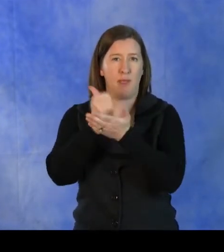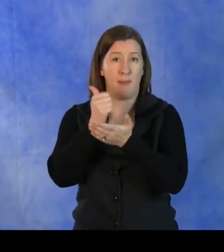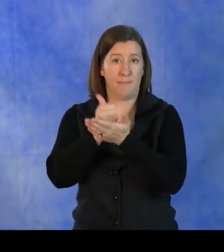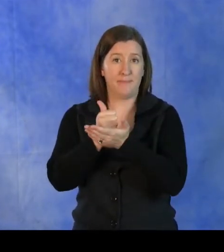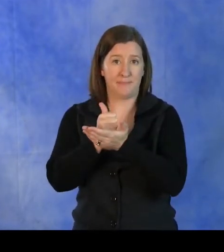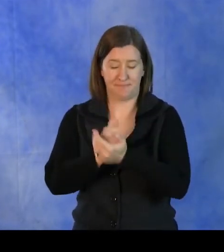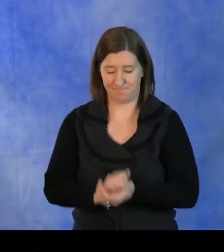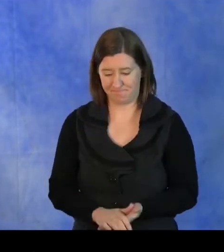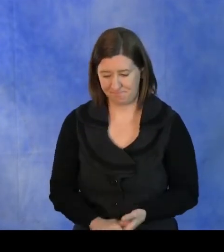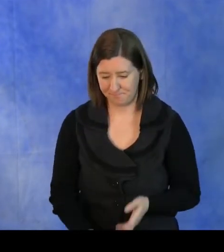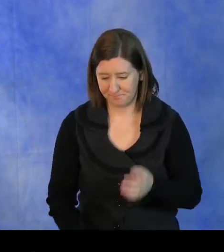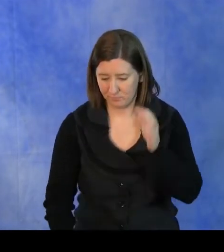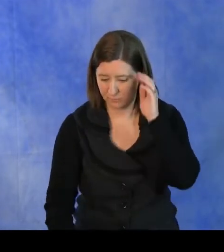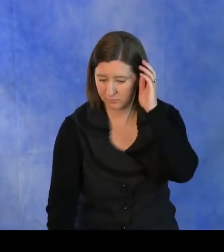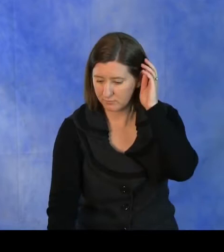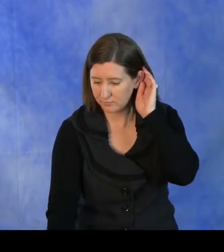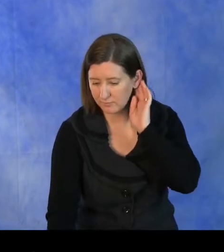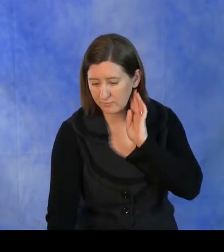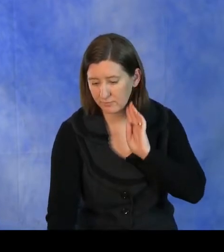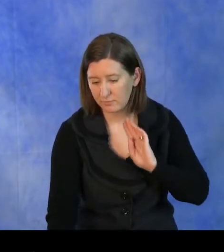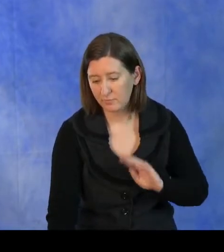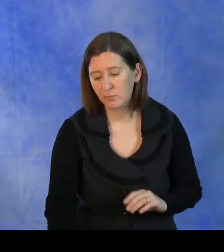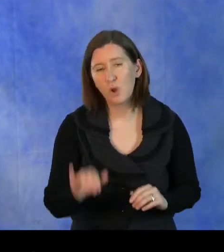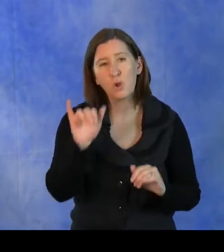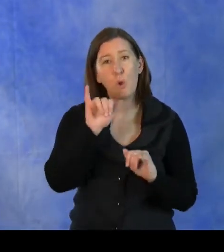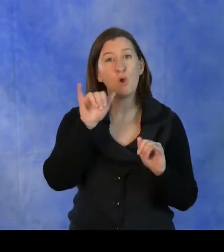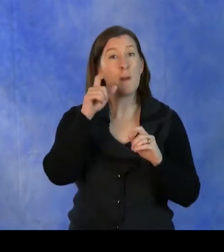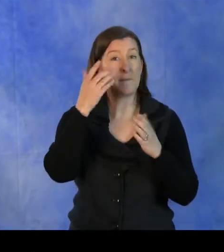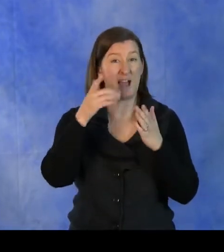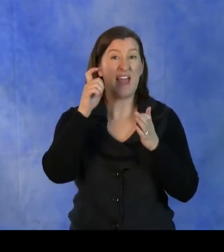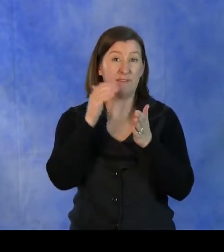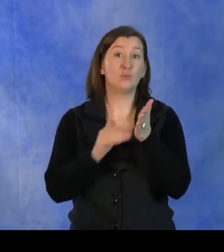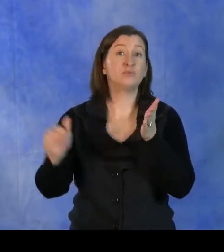provide them with the accommodations to help.